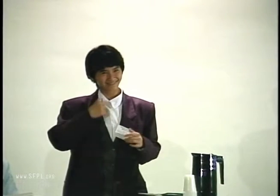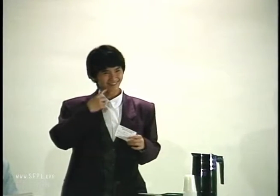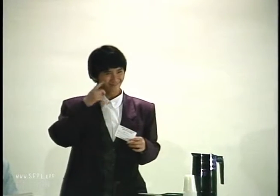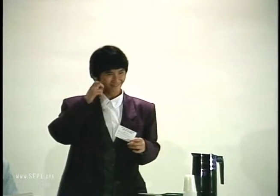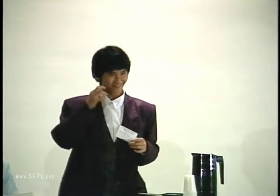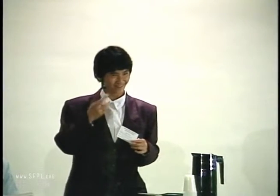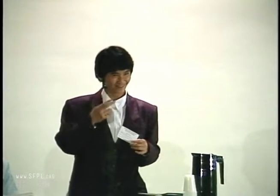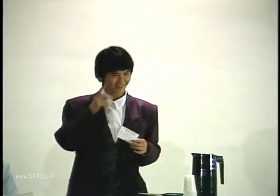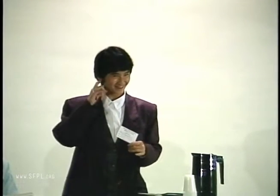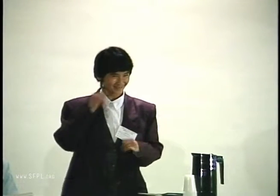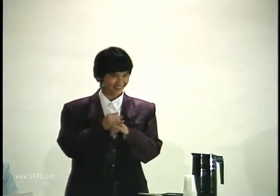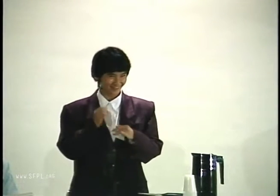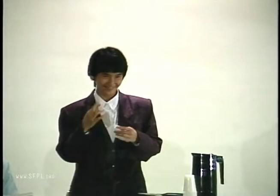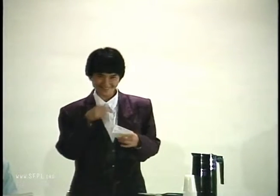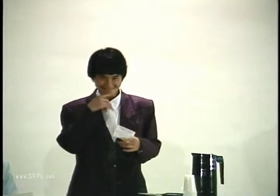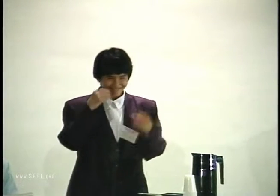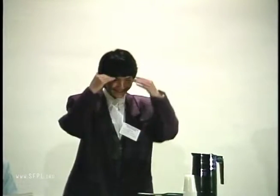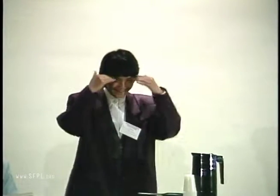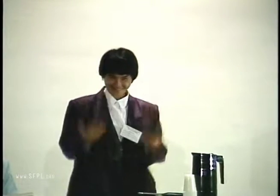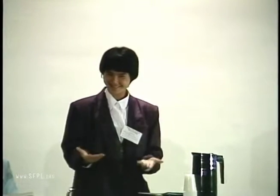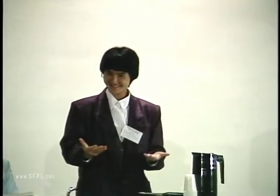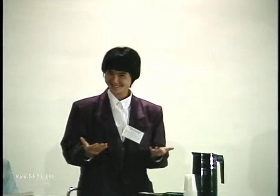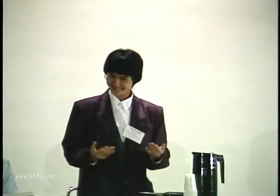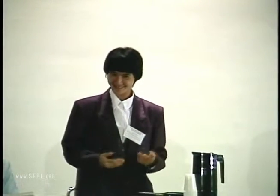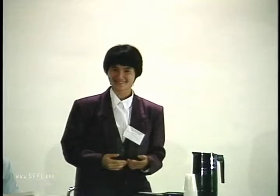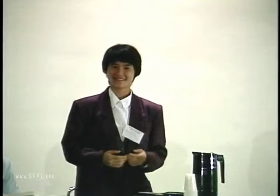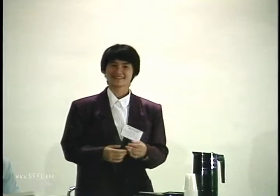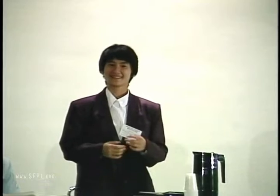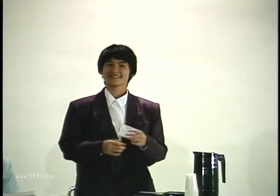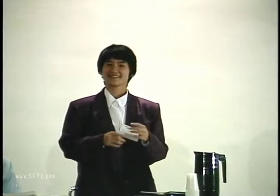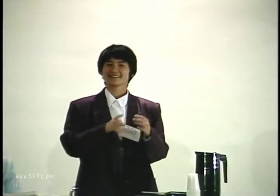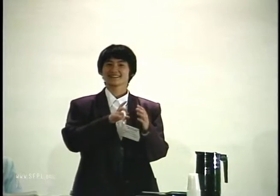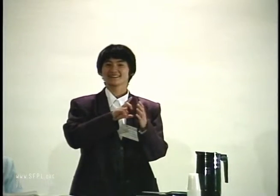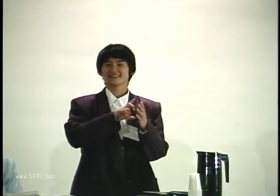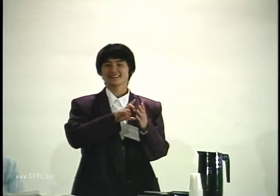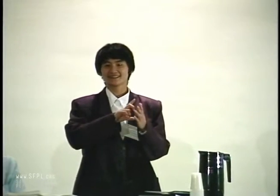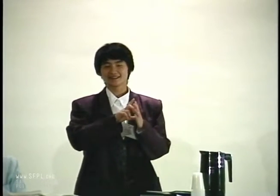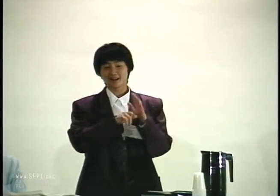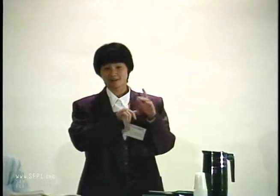And I don't think I had yet labeled myself. I wasn't sure what I was.